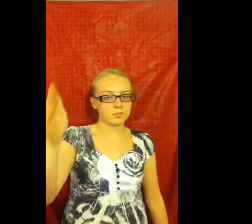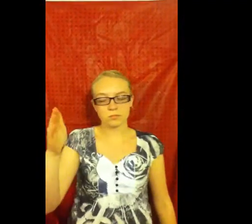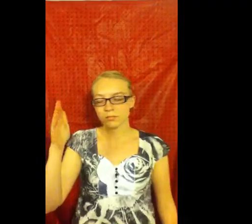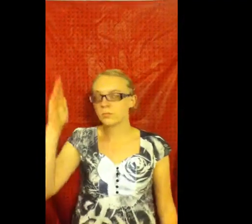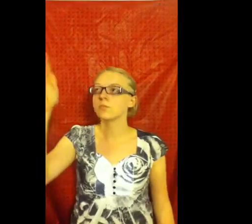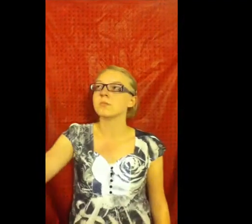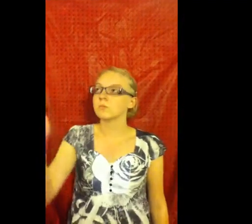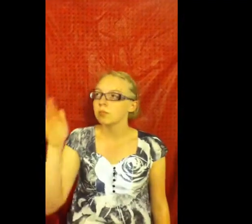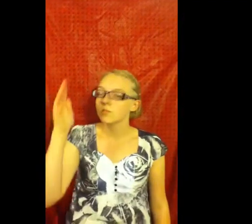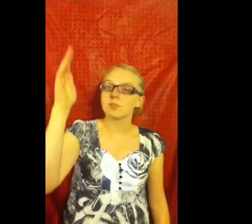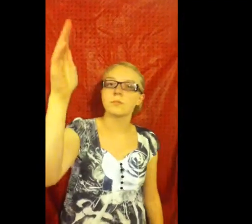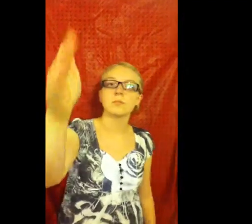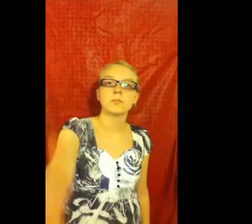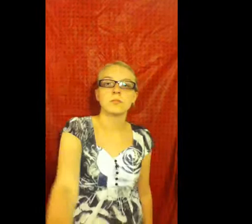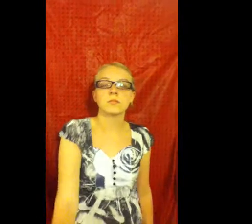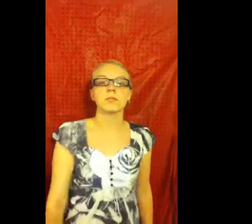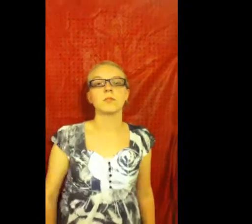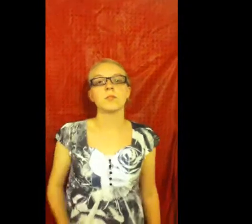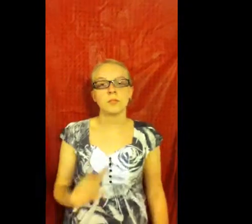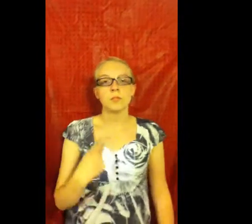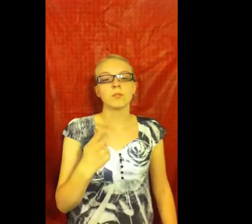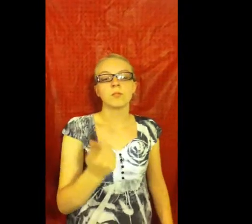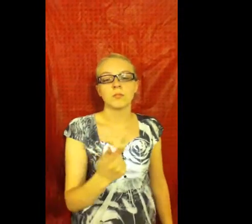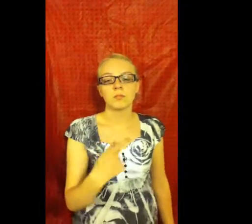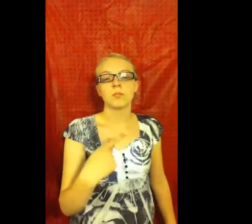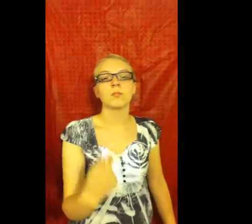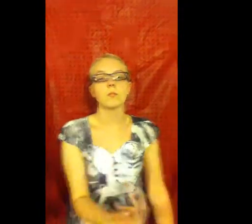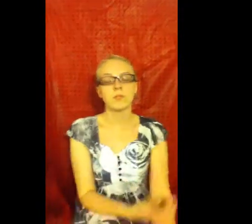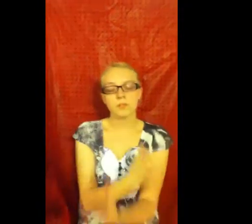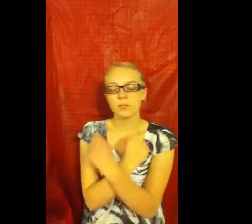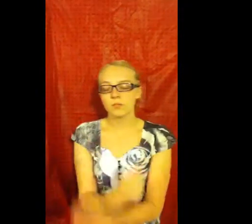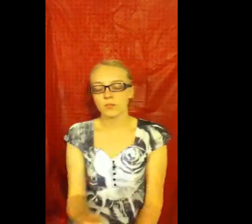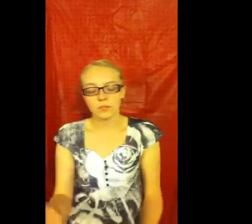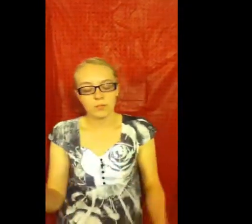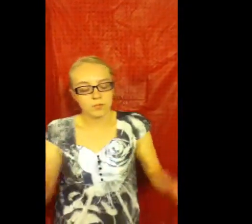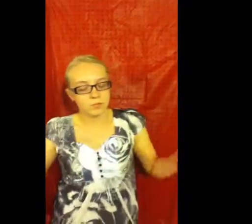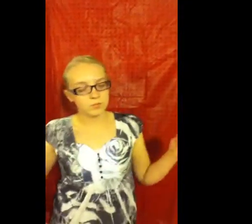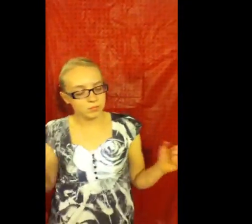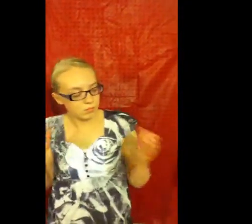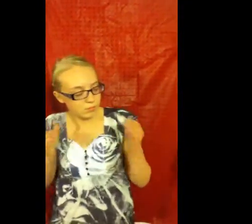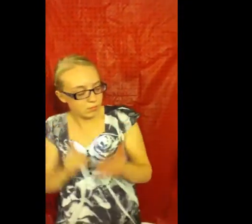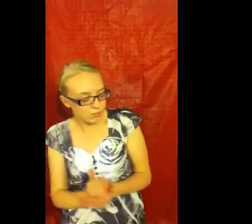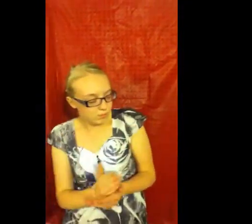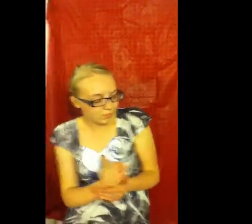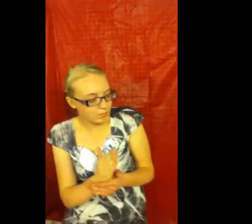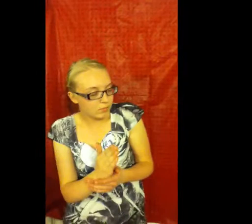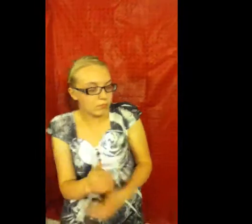morning light, you and I'll be safe A